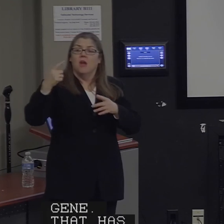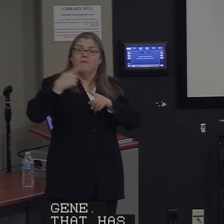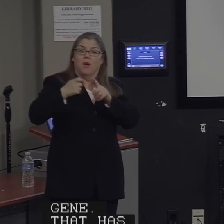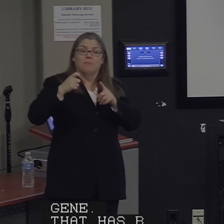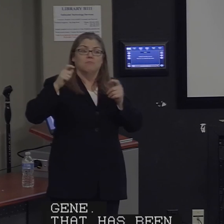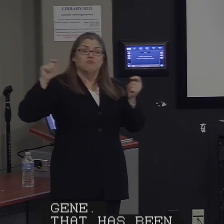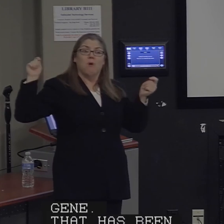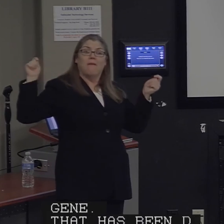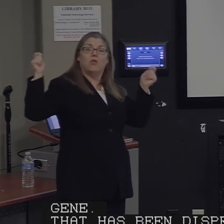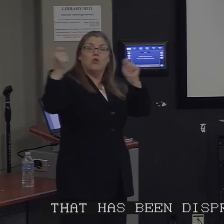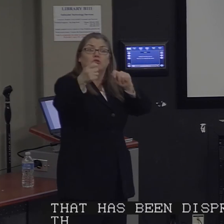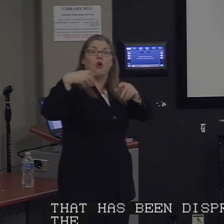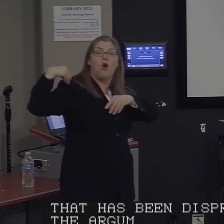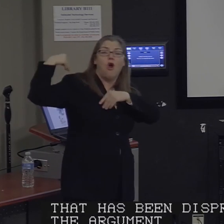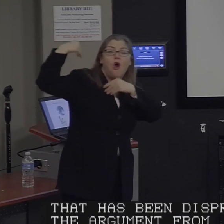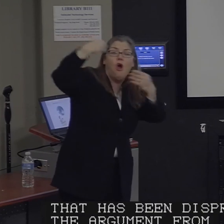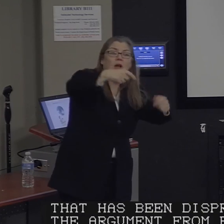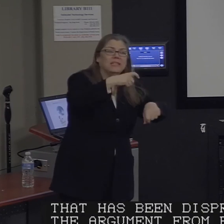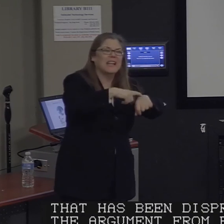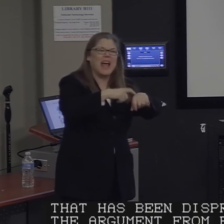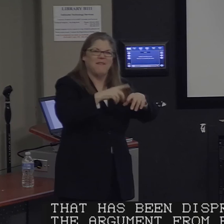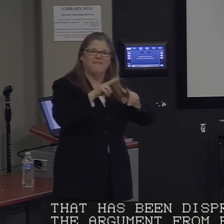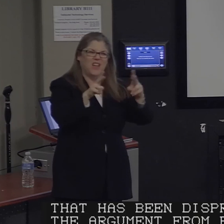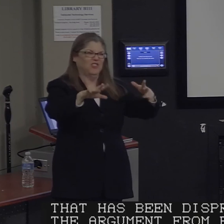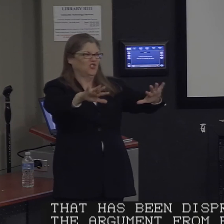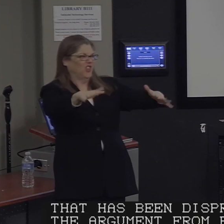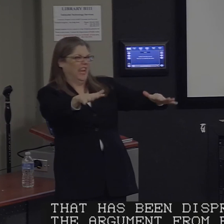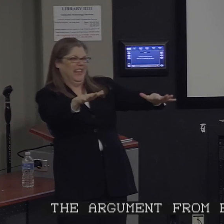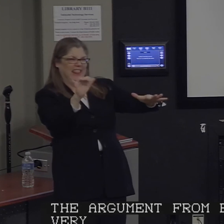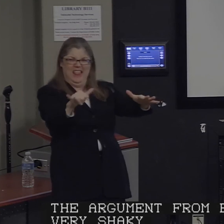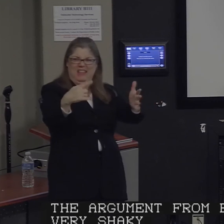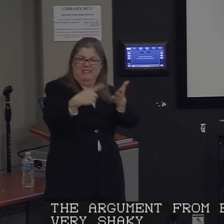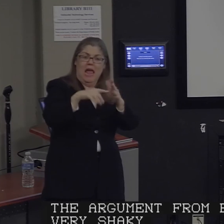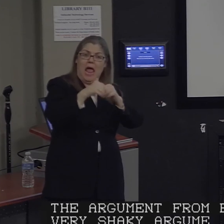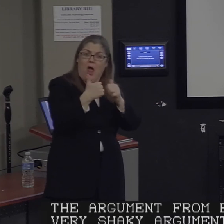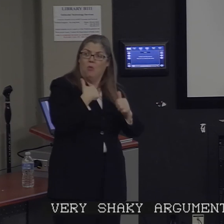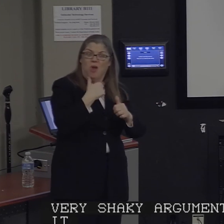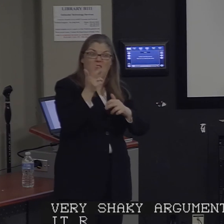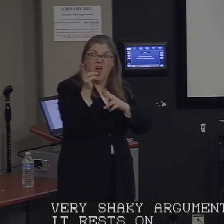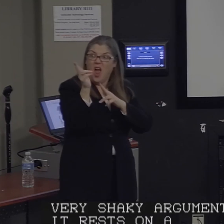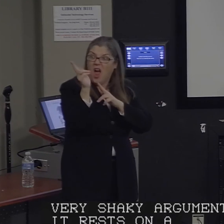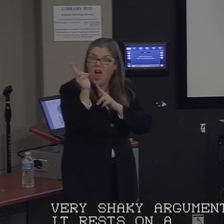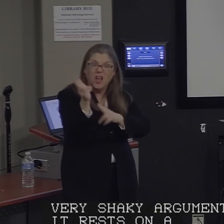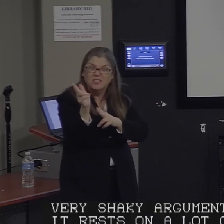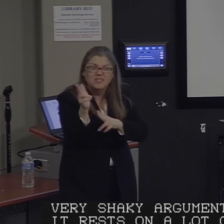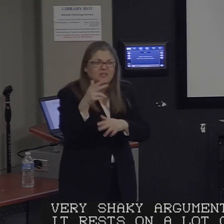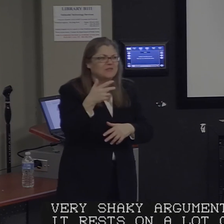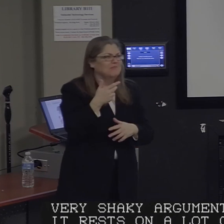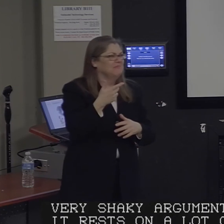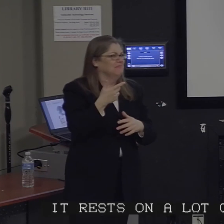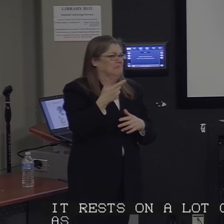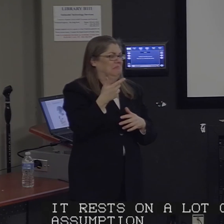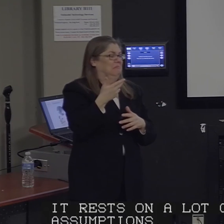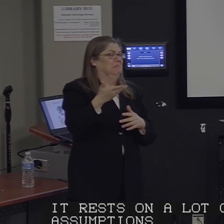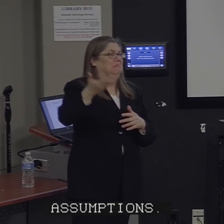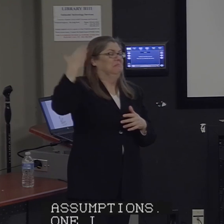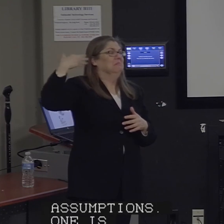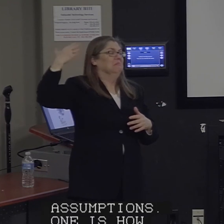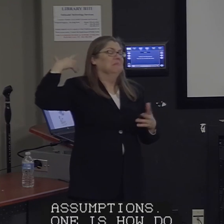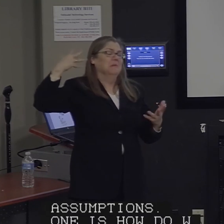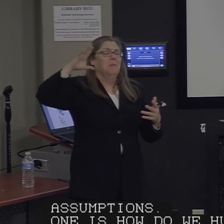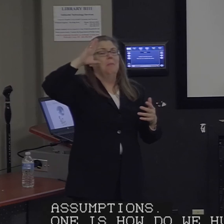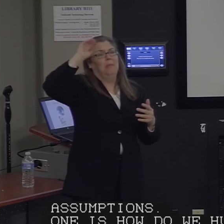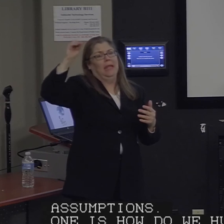argument. It rests on a lot of assumptions. One is how we hunt, like how did primeval, and it probably was men because hunting